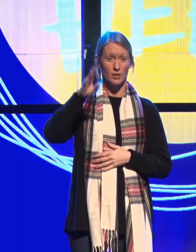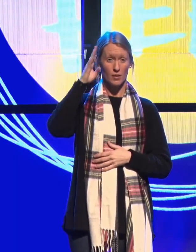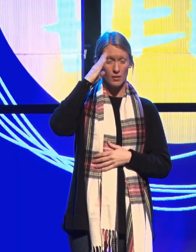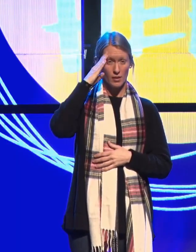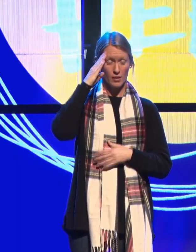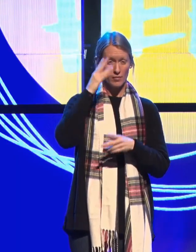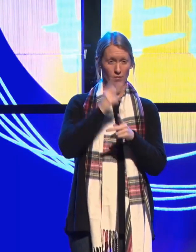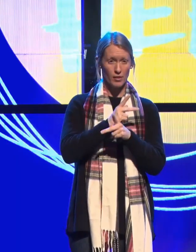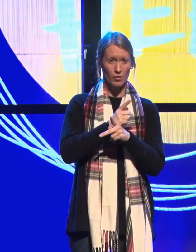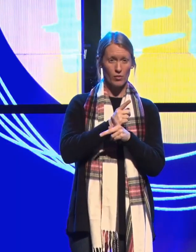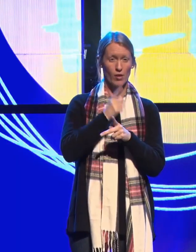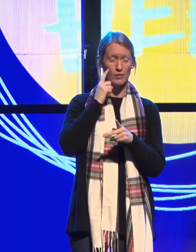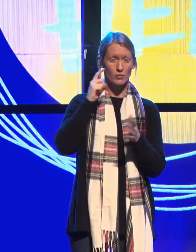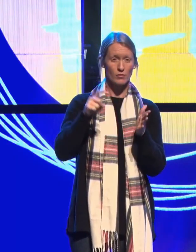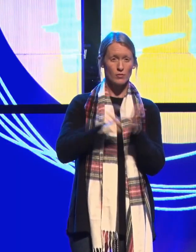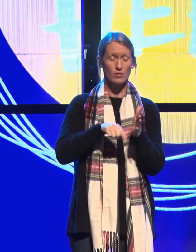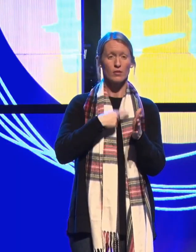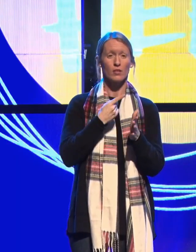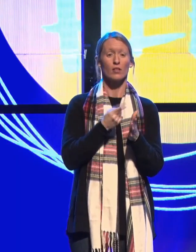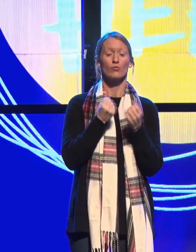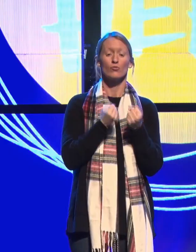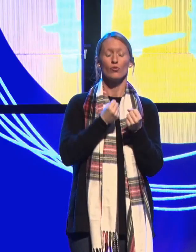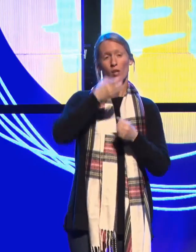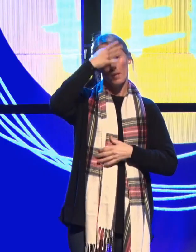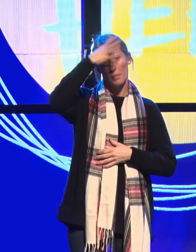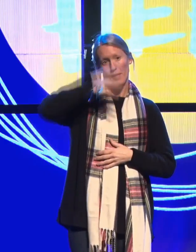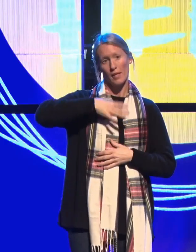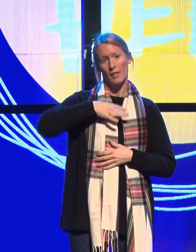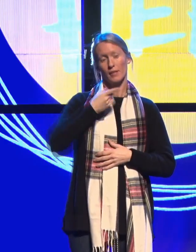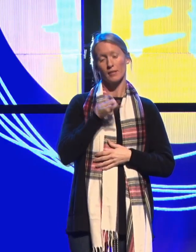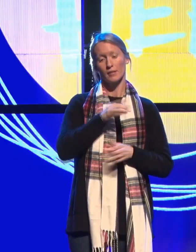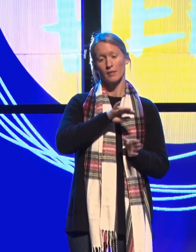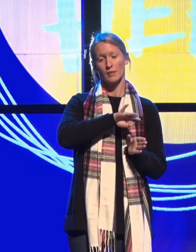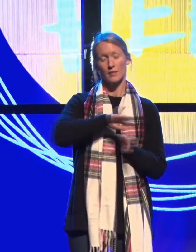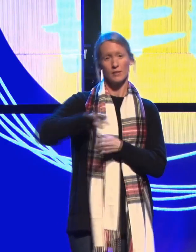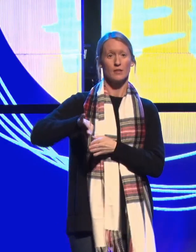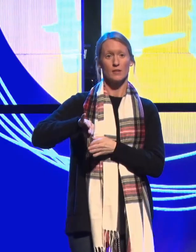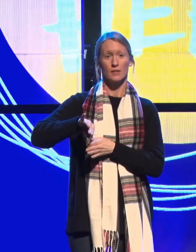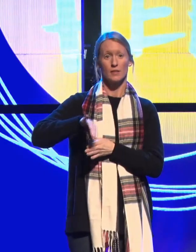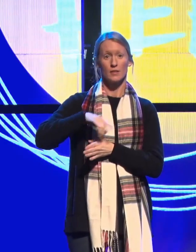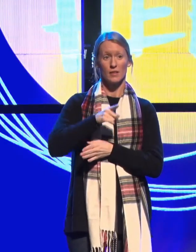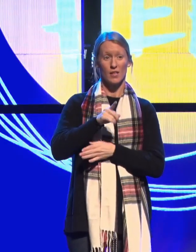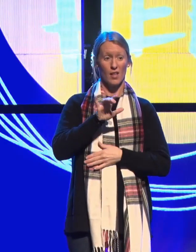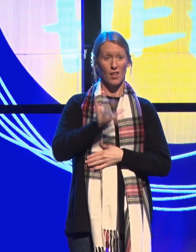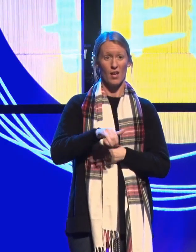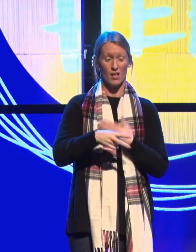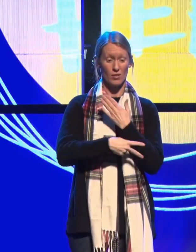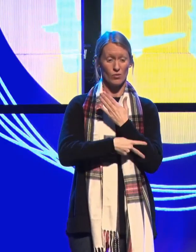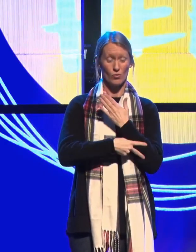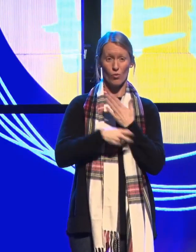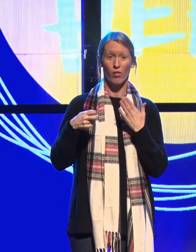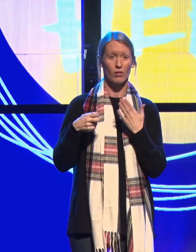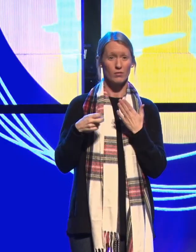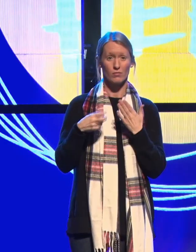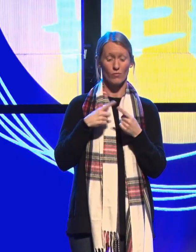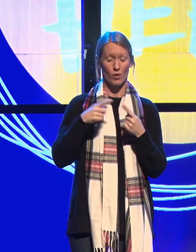tie that strong man up so that I can plunder. Because that strong man's just stolen from me. That bad spirituality